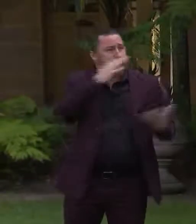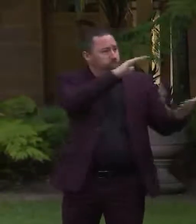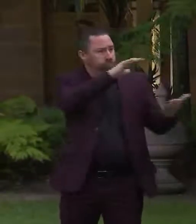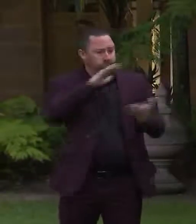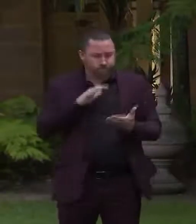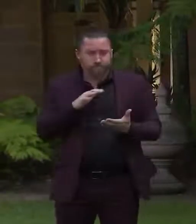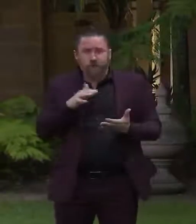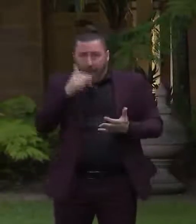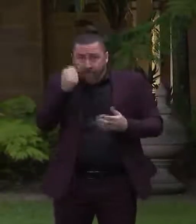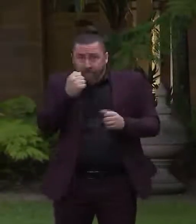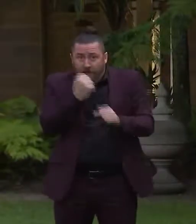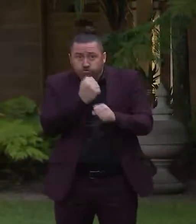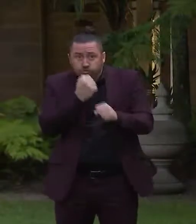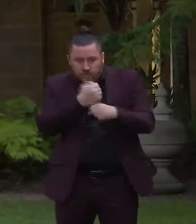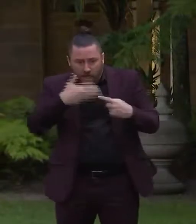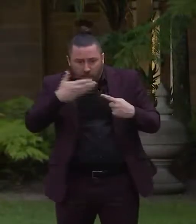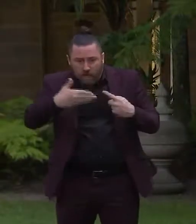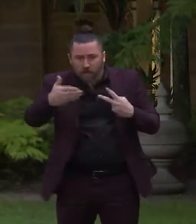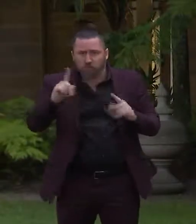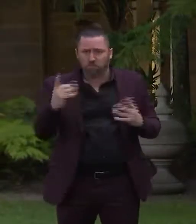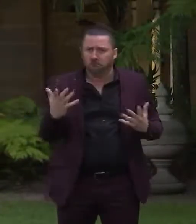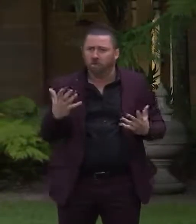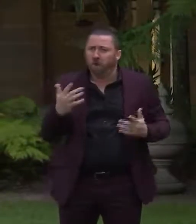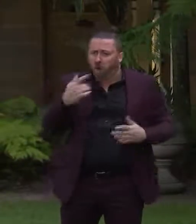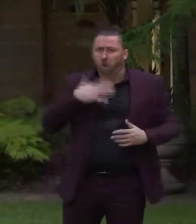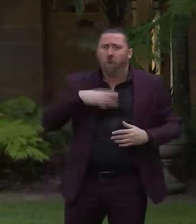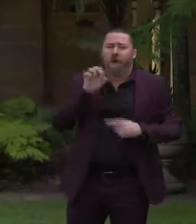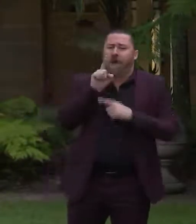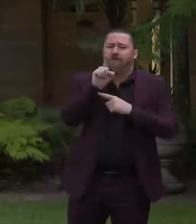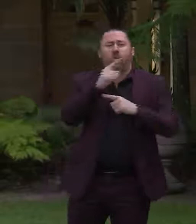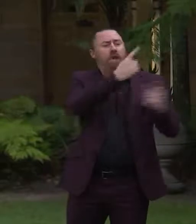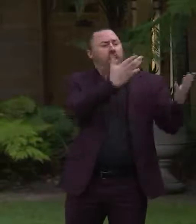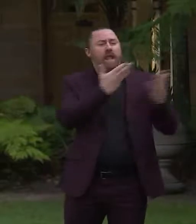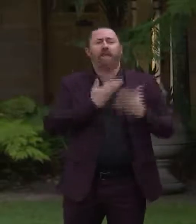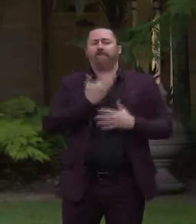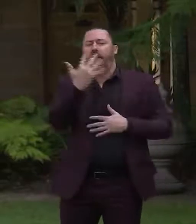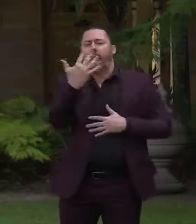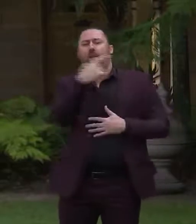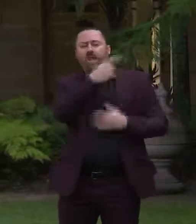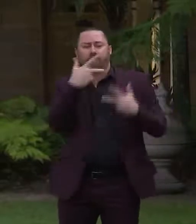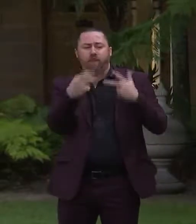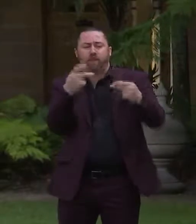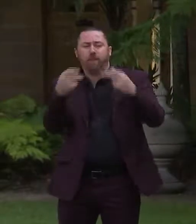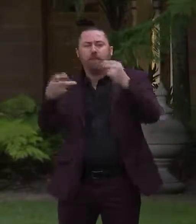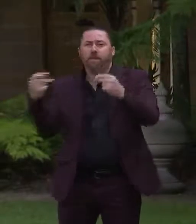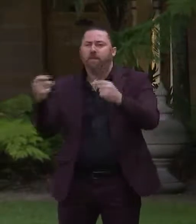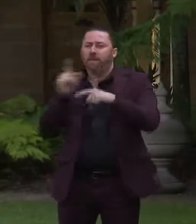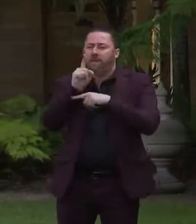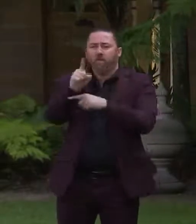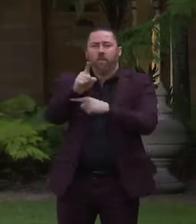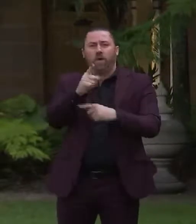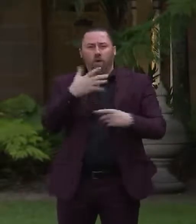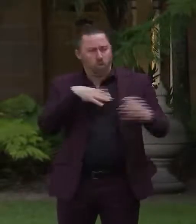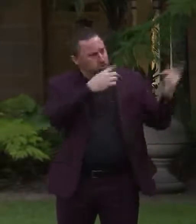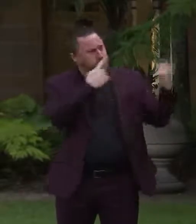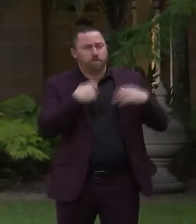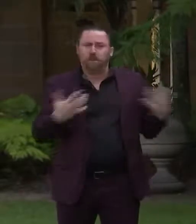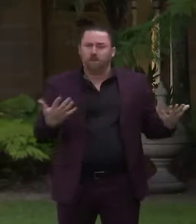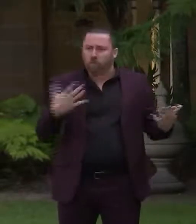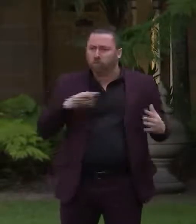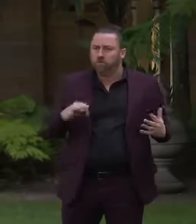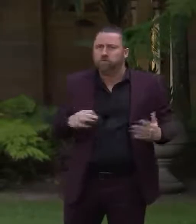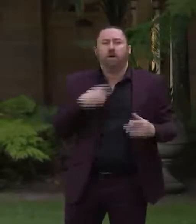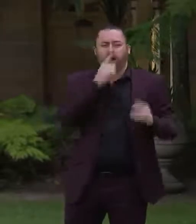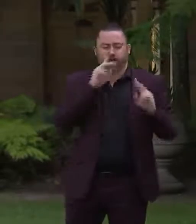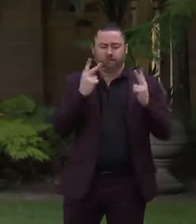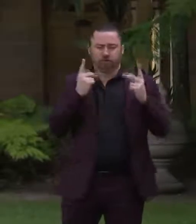supply, and how about each week we get updated figures from the federal government about what the supply delivery will be. But look, I'll let the